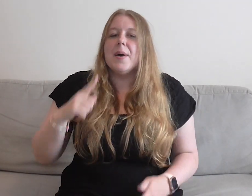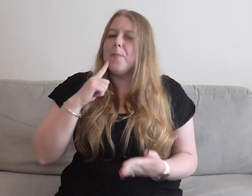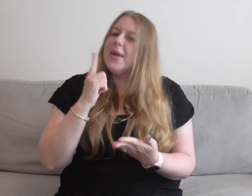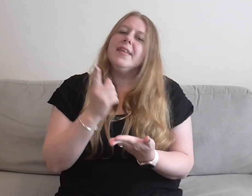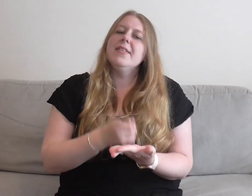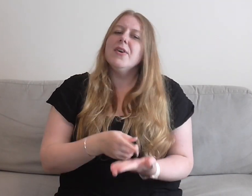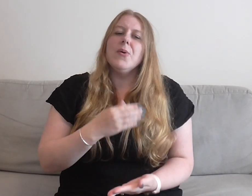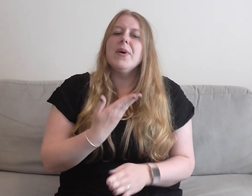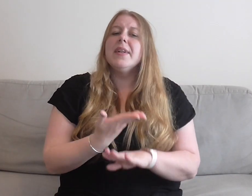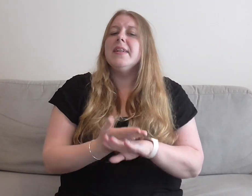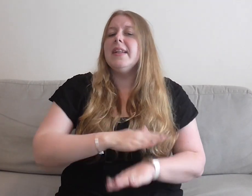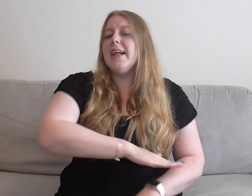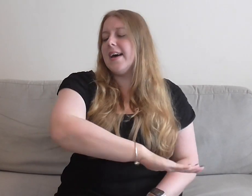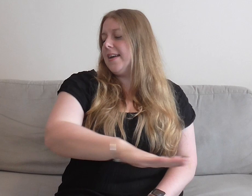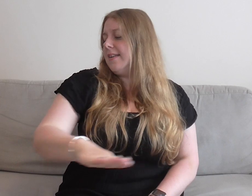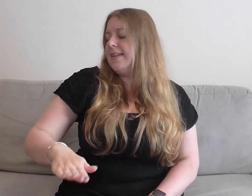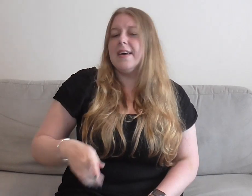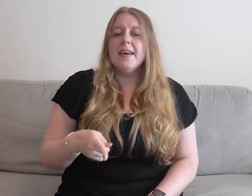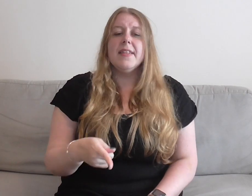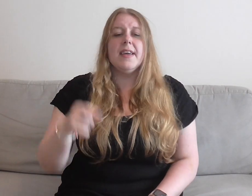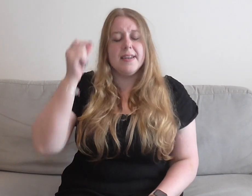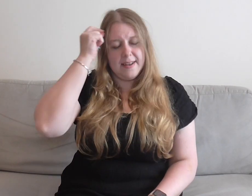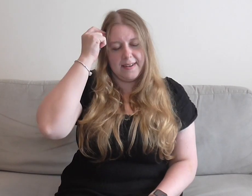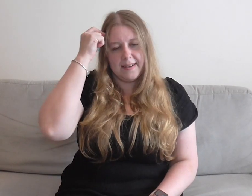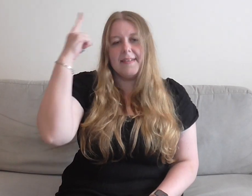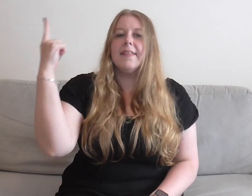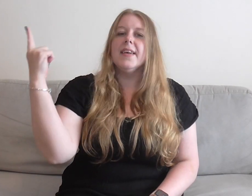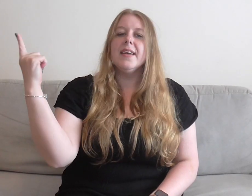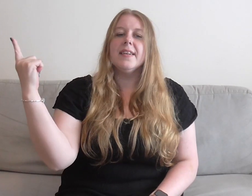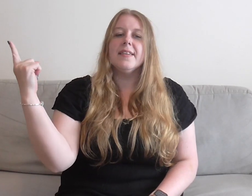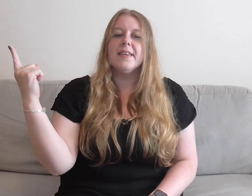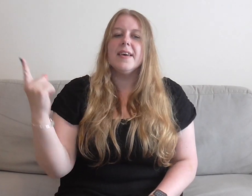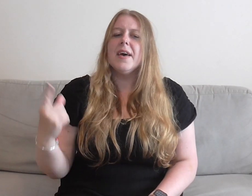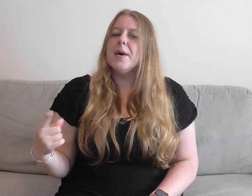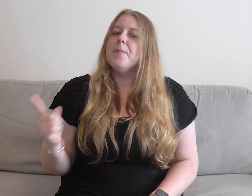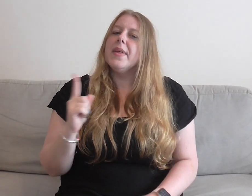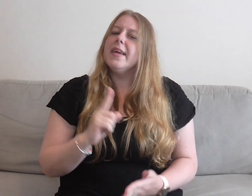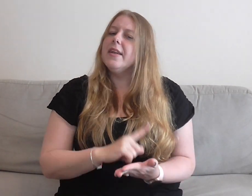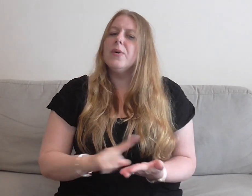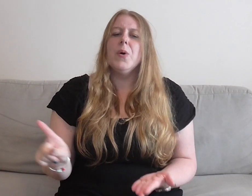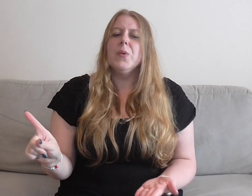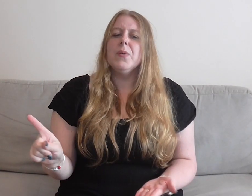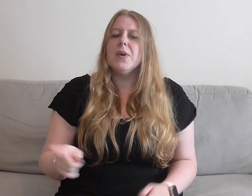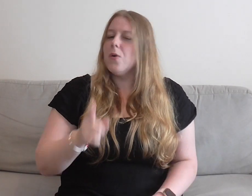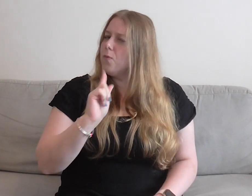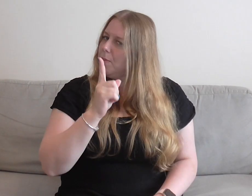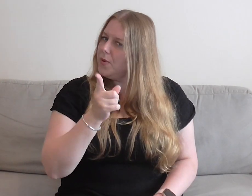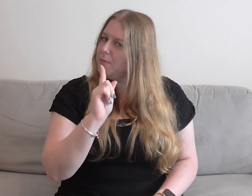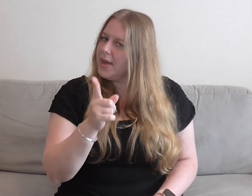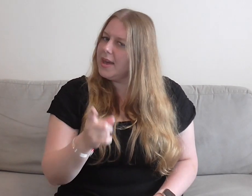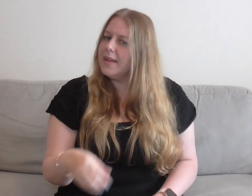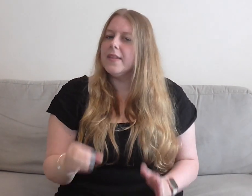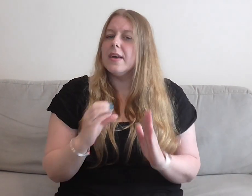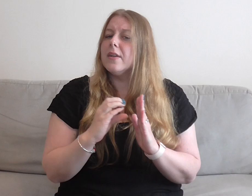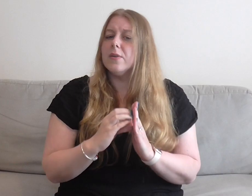Bet you're on land They understand Bet they don't reprimand Their